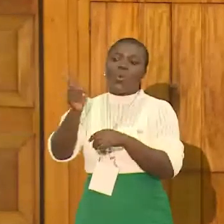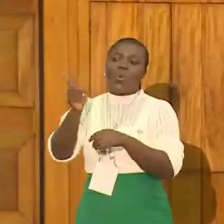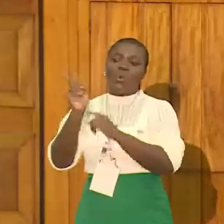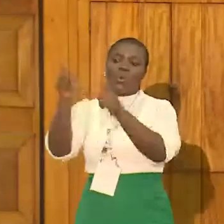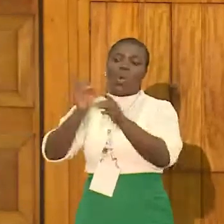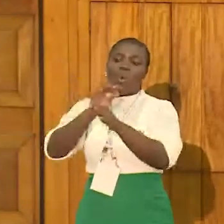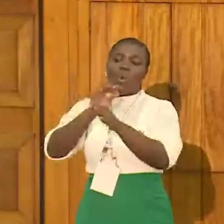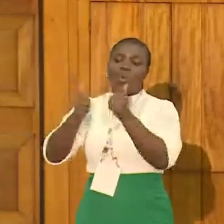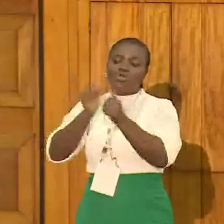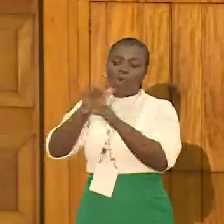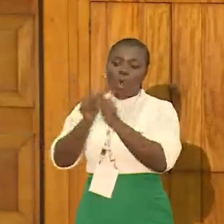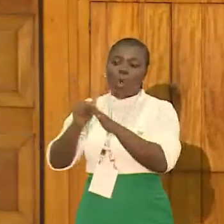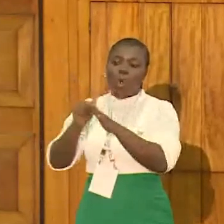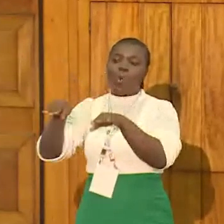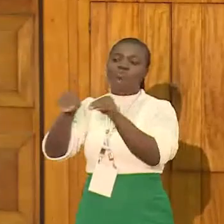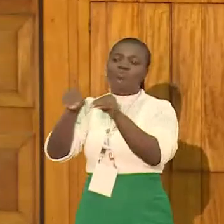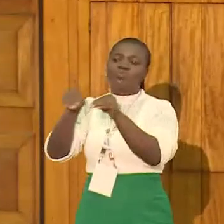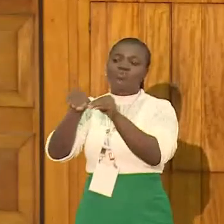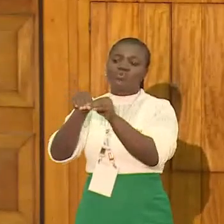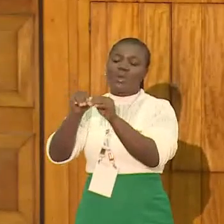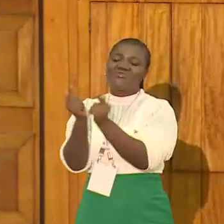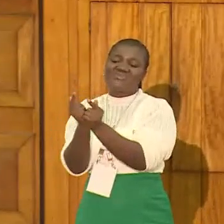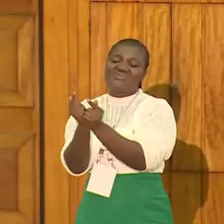individuals in Nigeria face. So I really loved